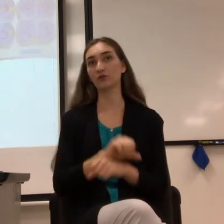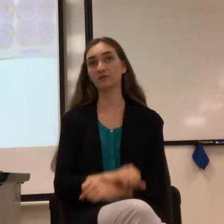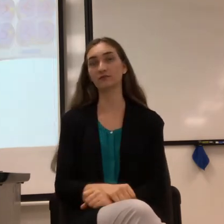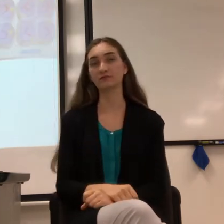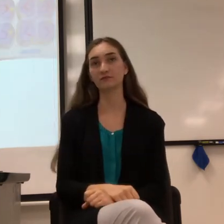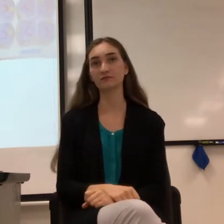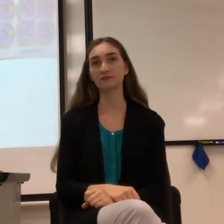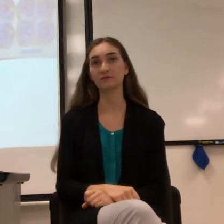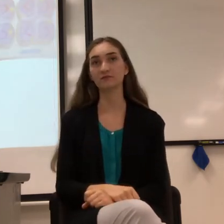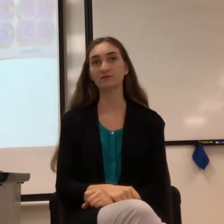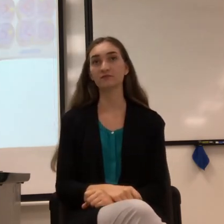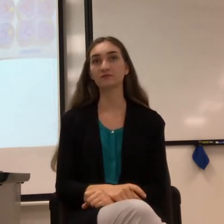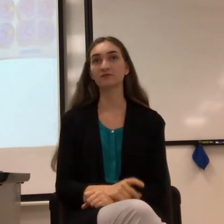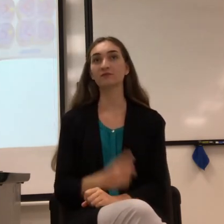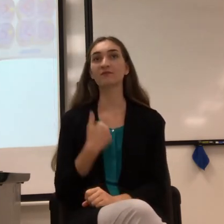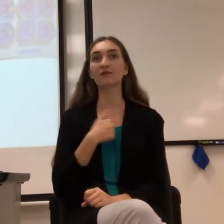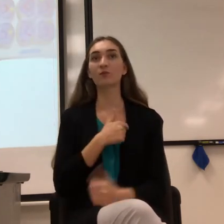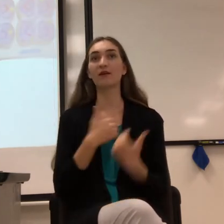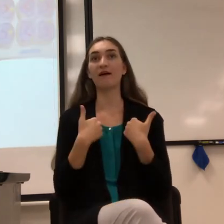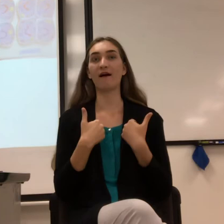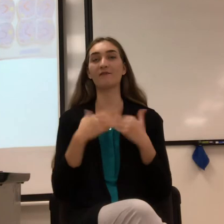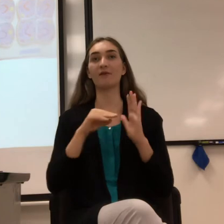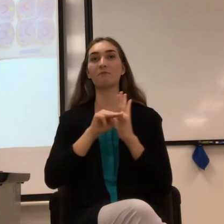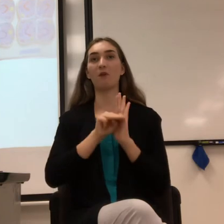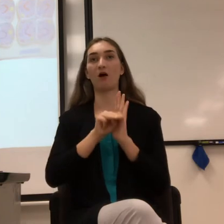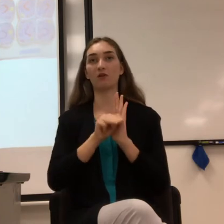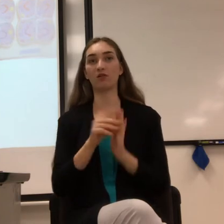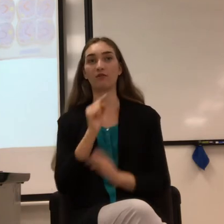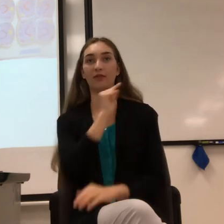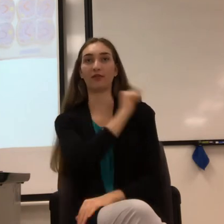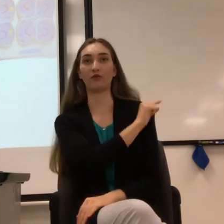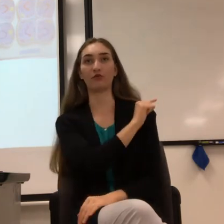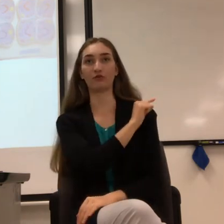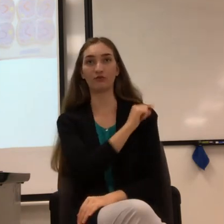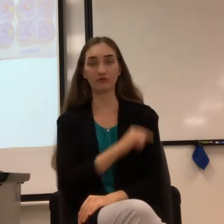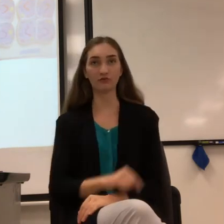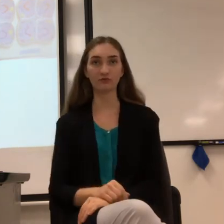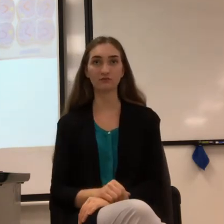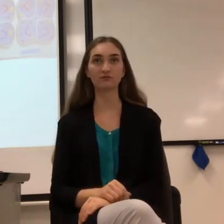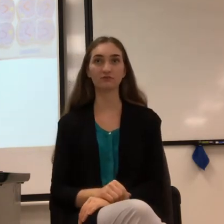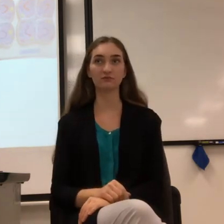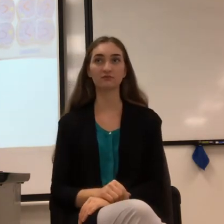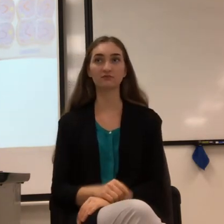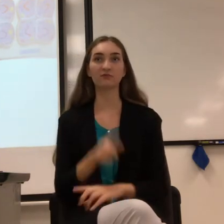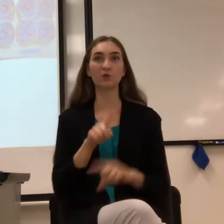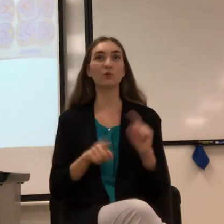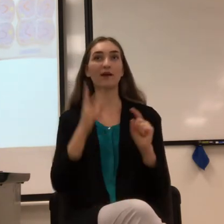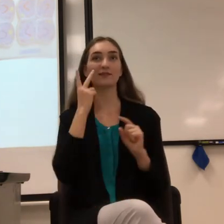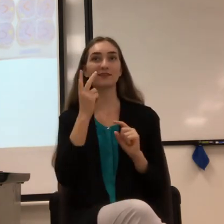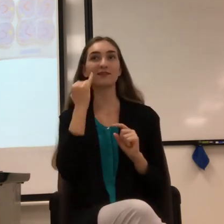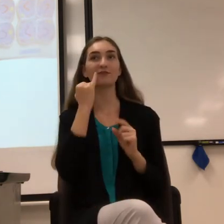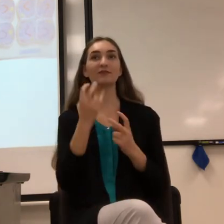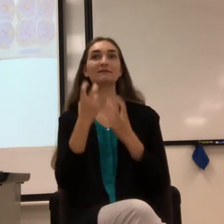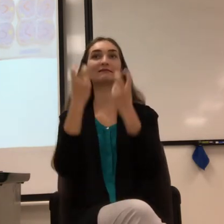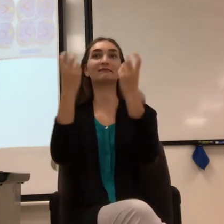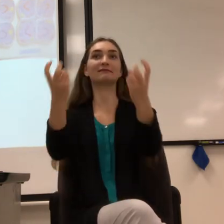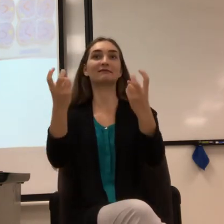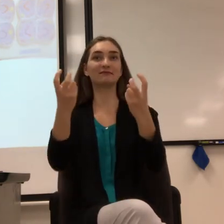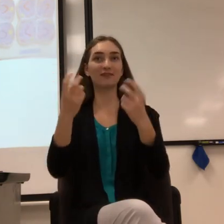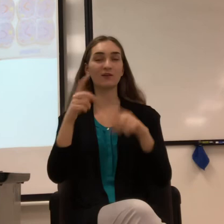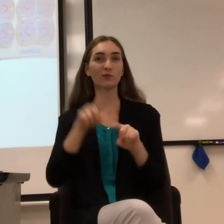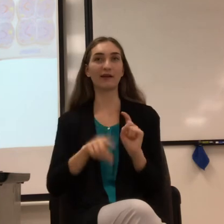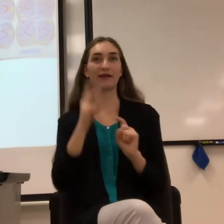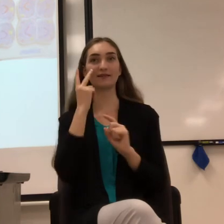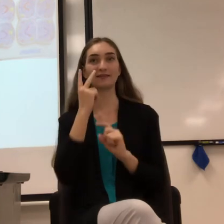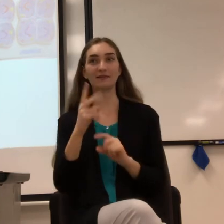Yeah. And we do have this in model form. It's over there. This is over there. Can't see it for sitting in the back, but